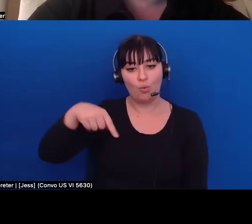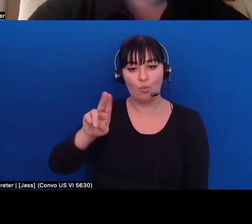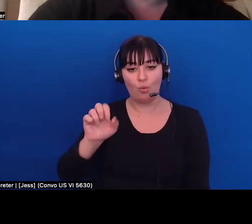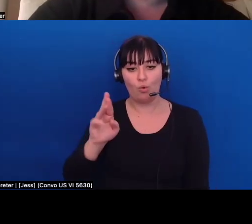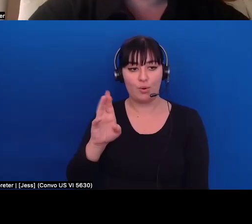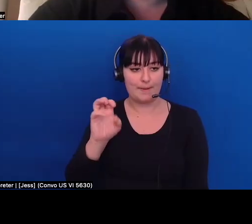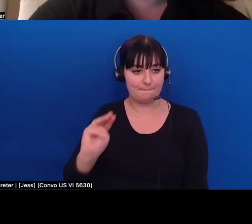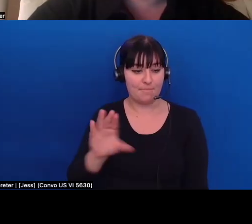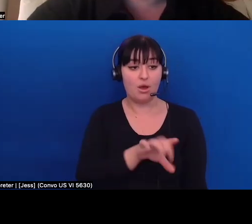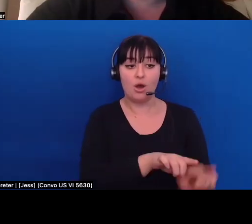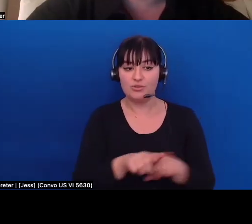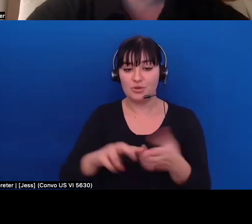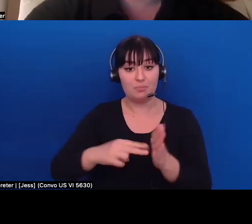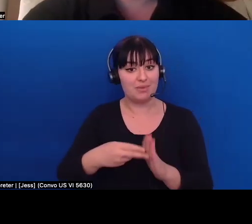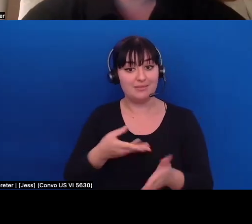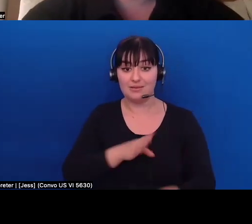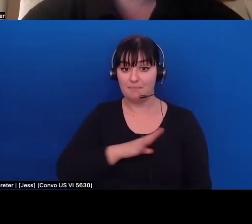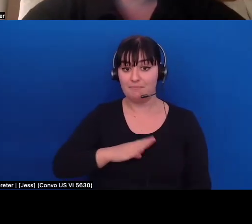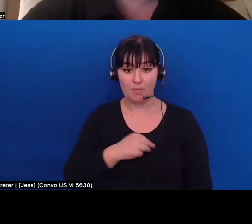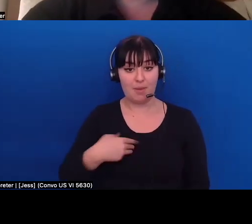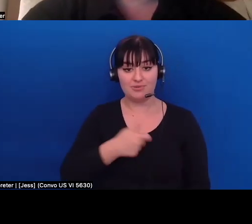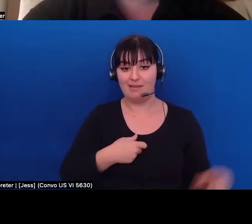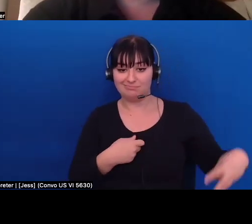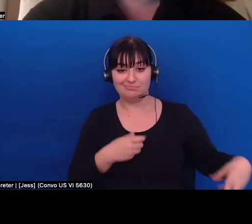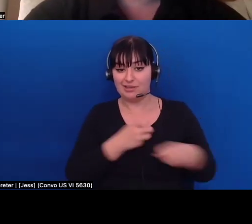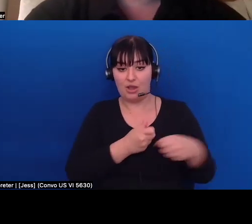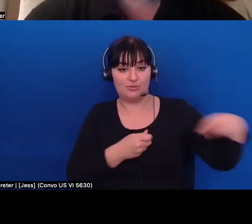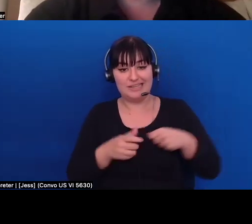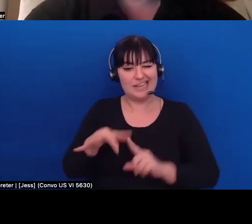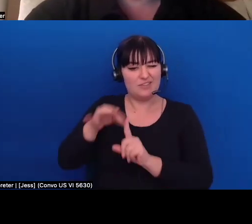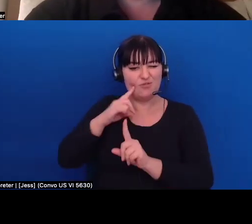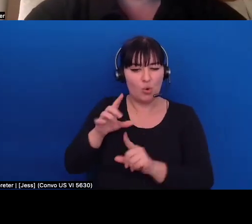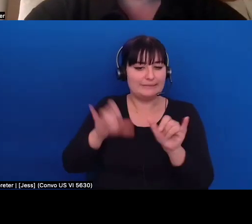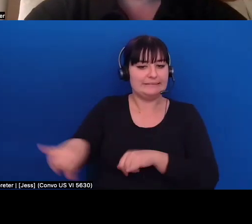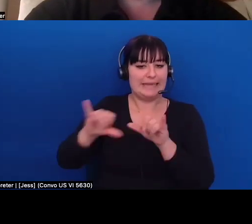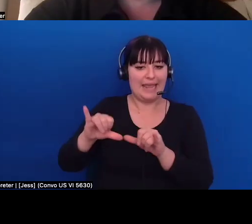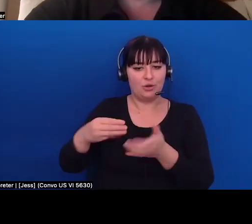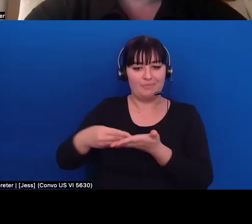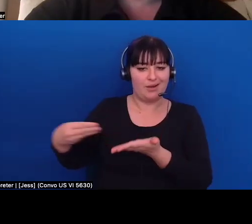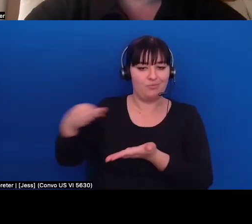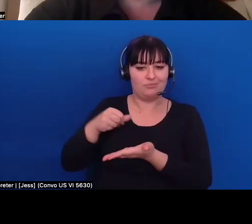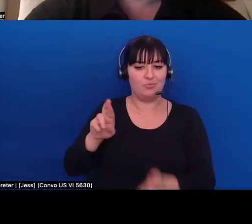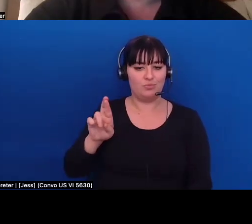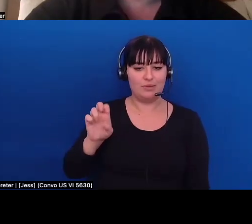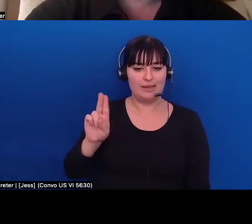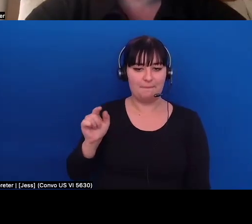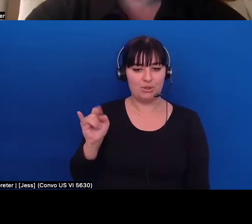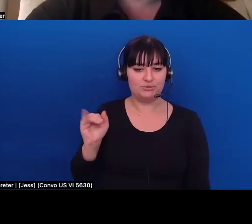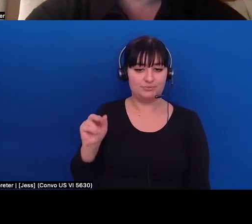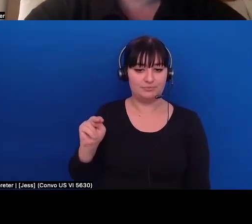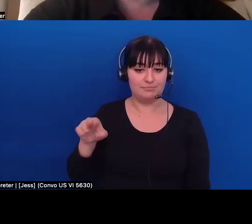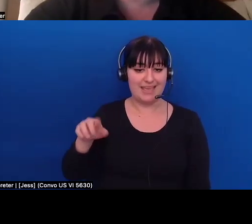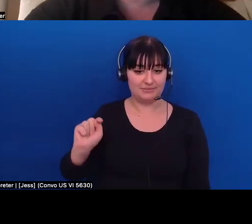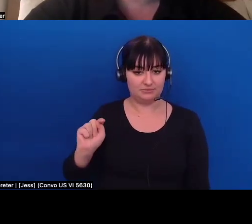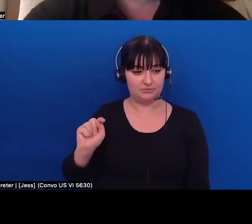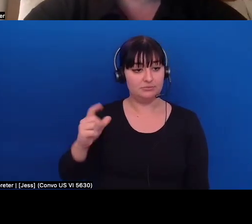from receiving compensation except certain standard reimbursements. The next section, which is right at the